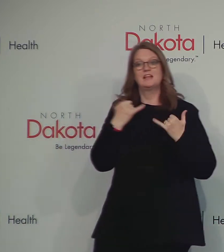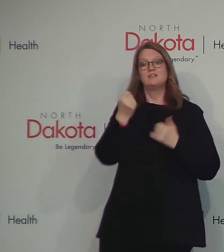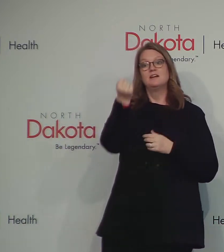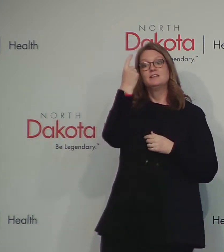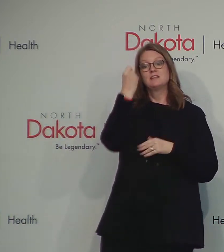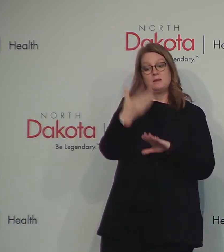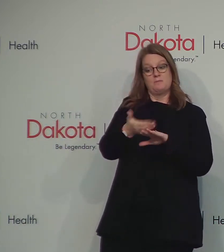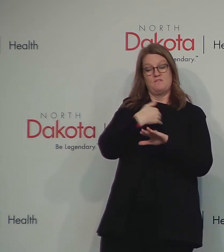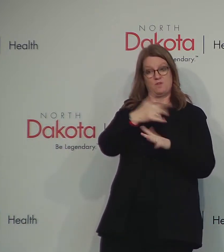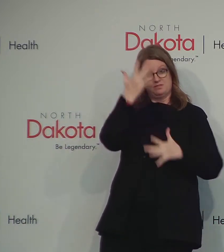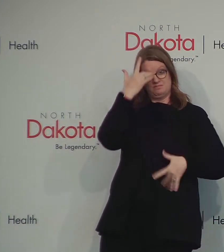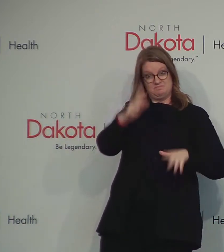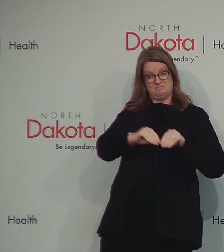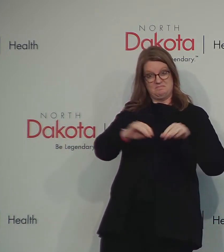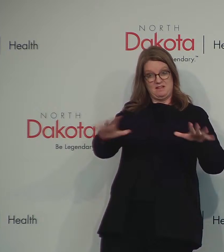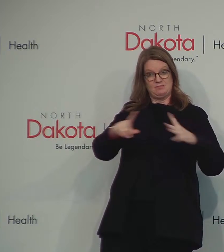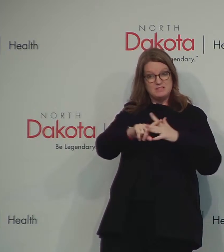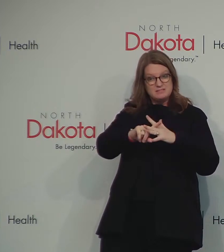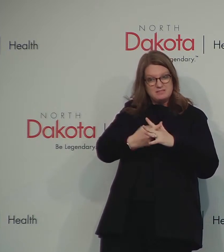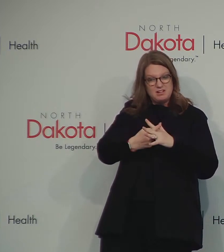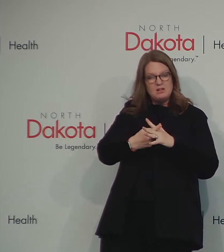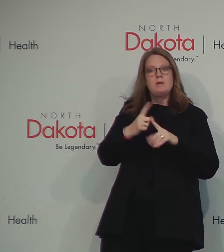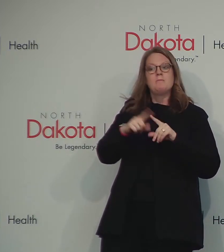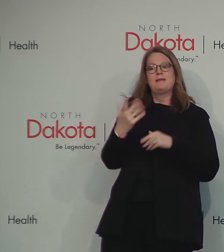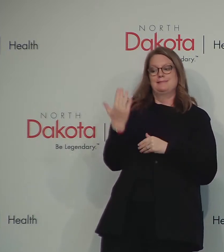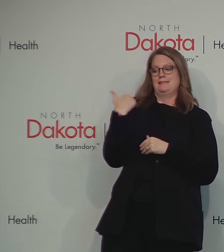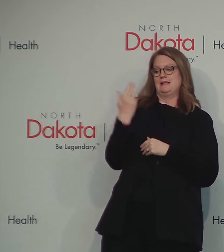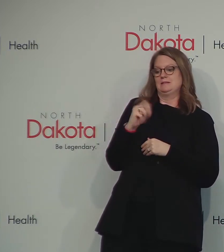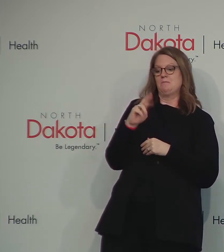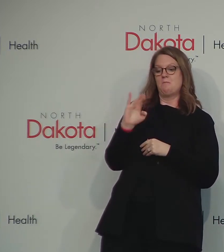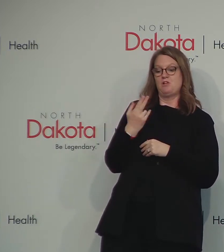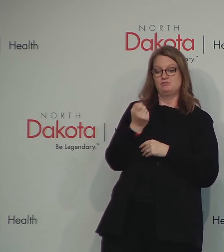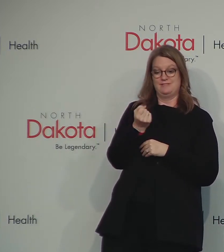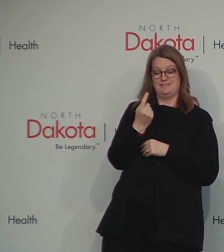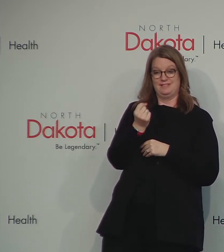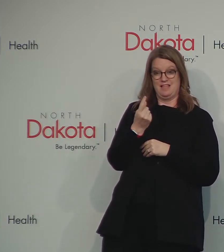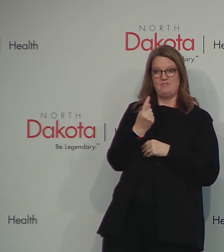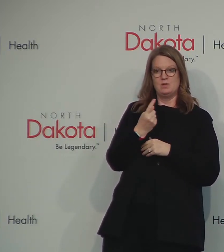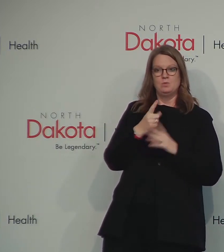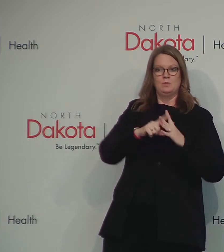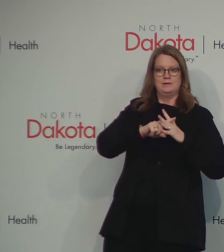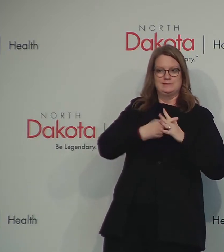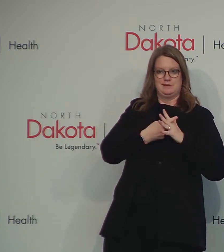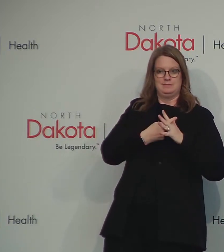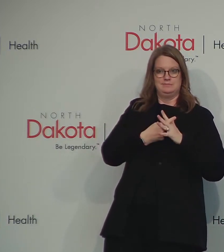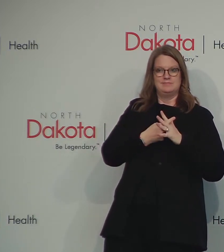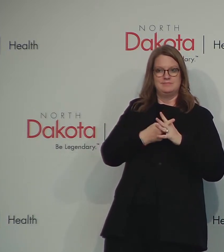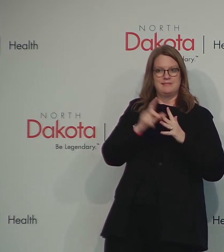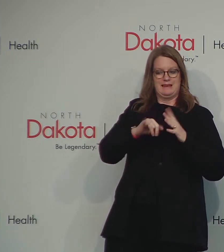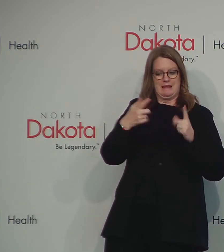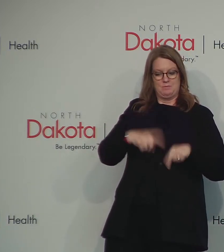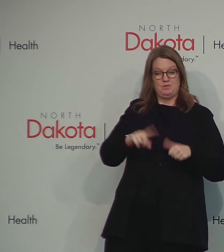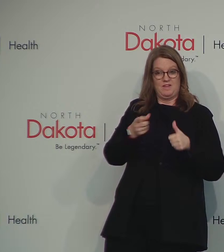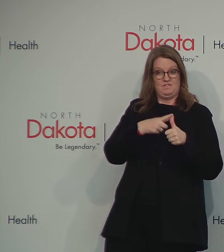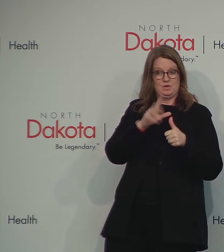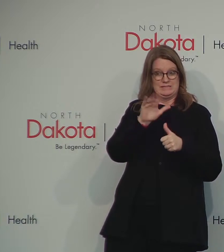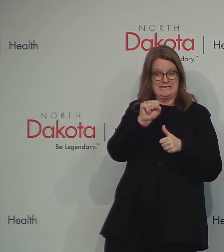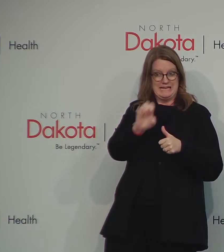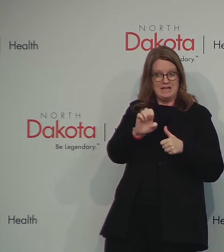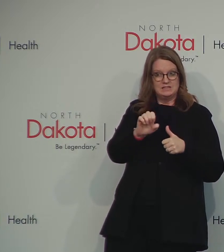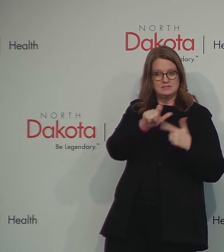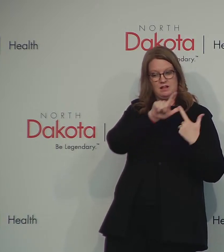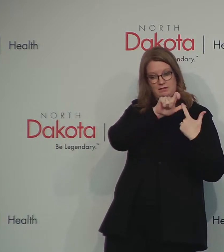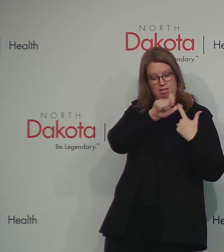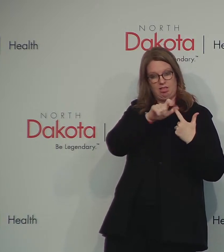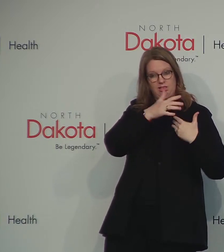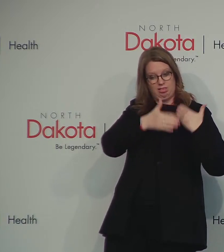the pandemic hit North Dakota, but we started running last March 11th when we had our first case, and again, running